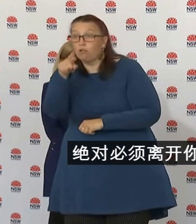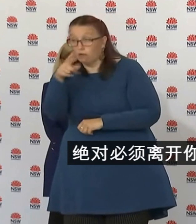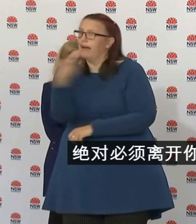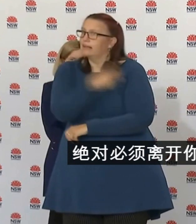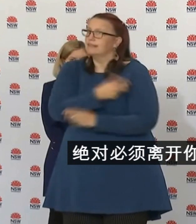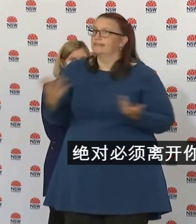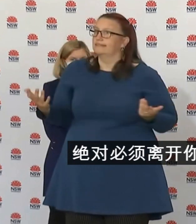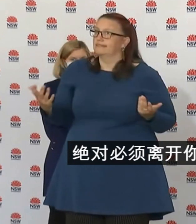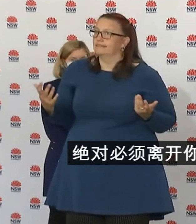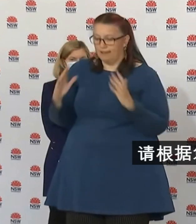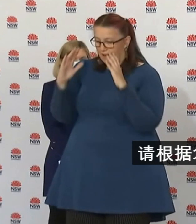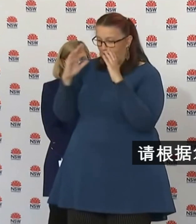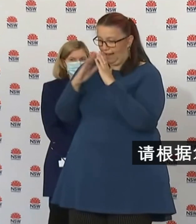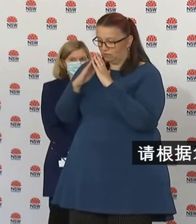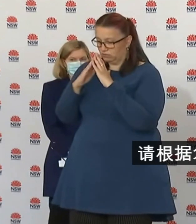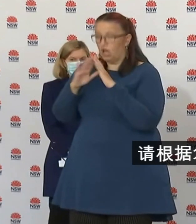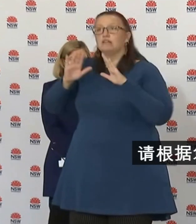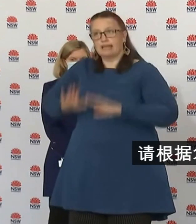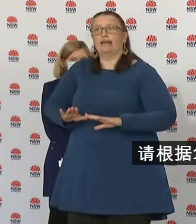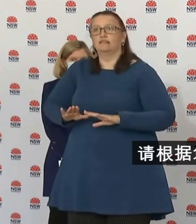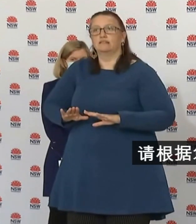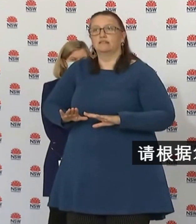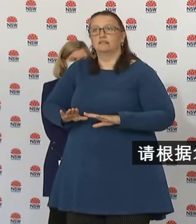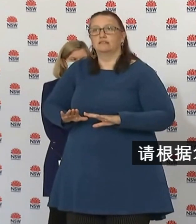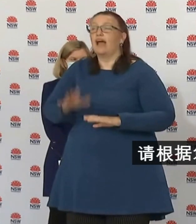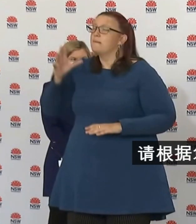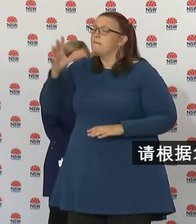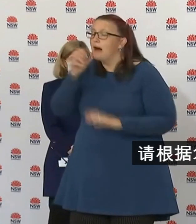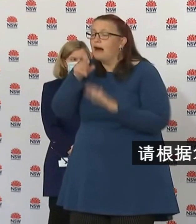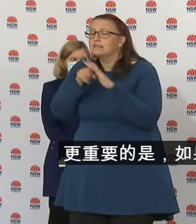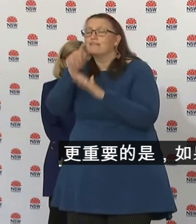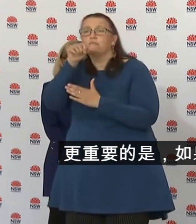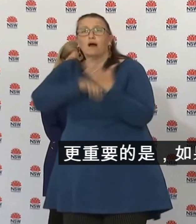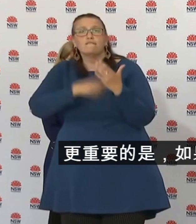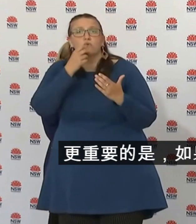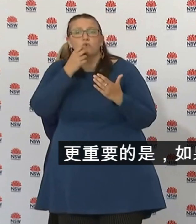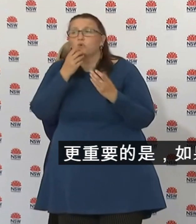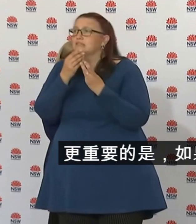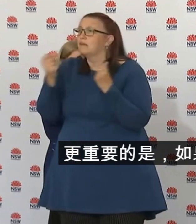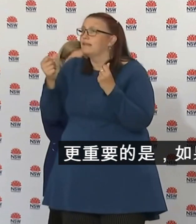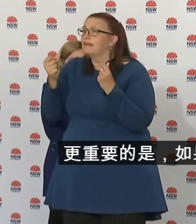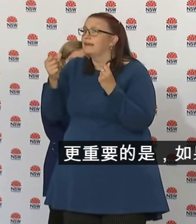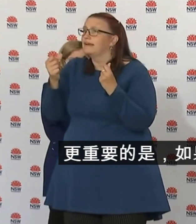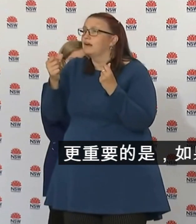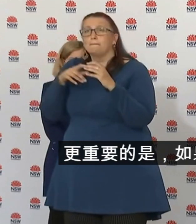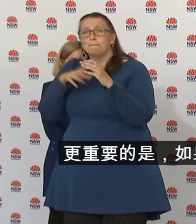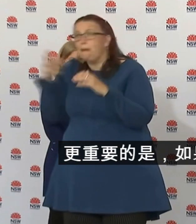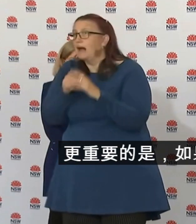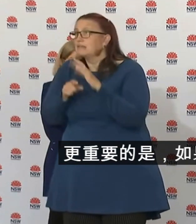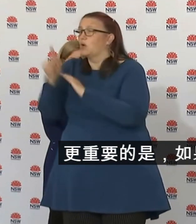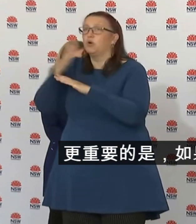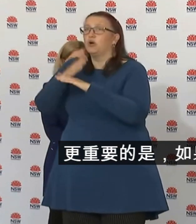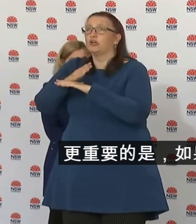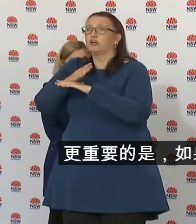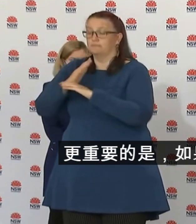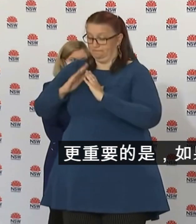house. And if you do have to leave the house, please follow the health orders depending on where you live. And more importantly, come forward and get